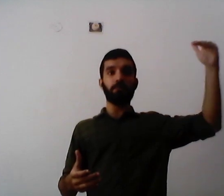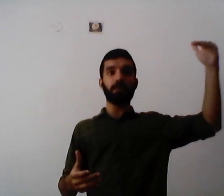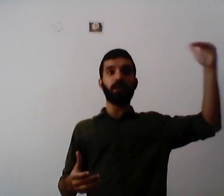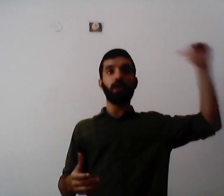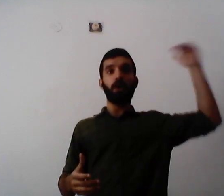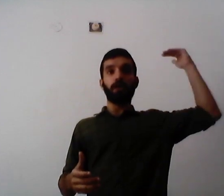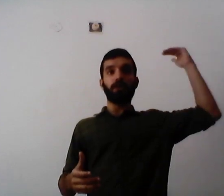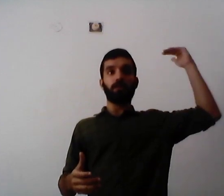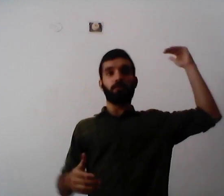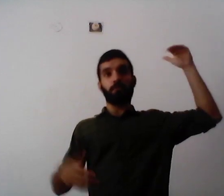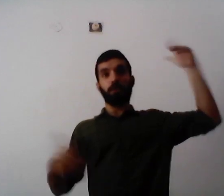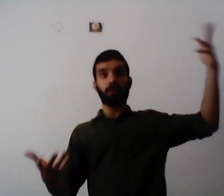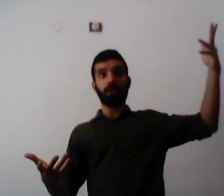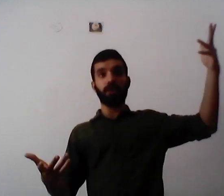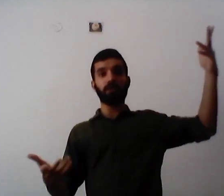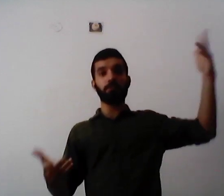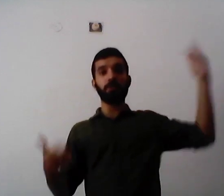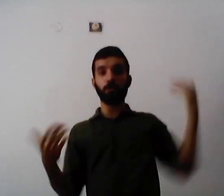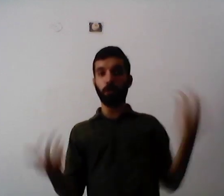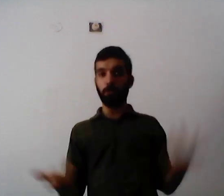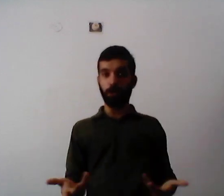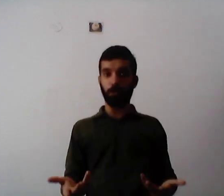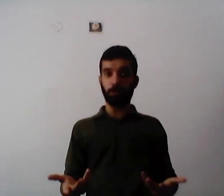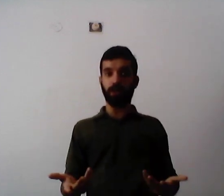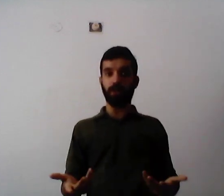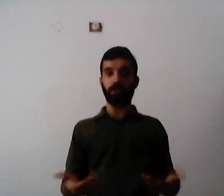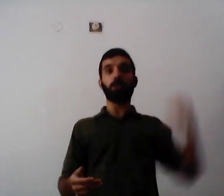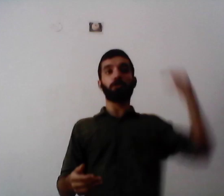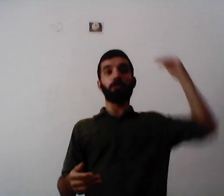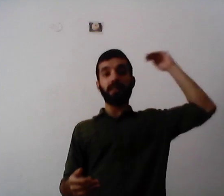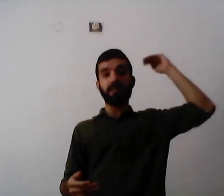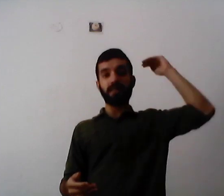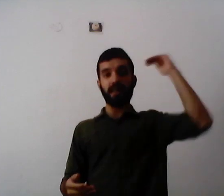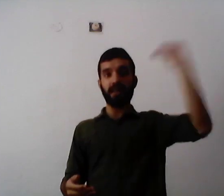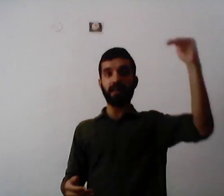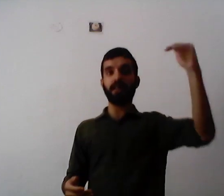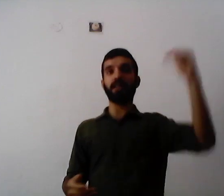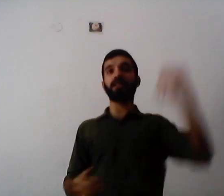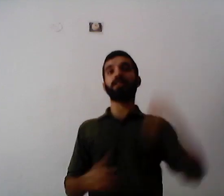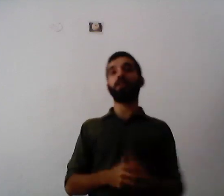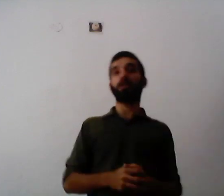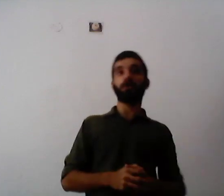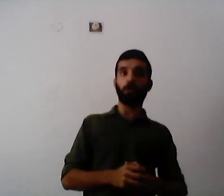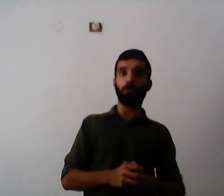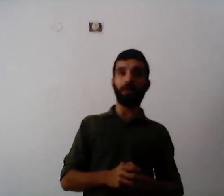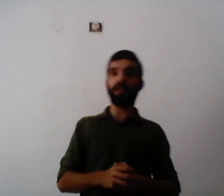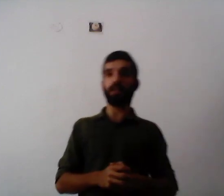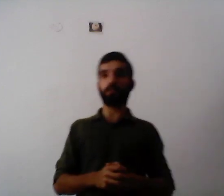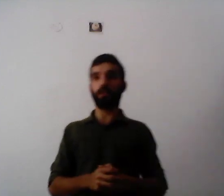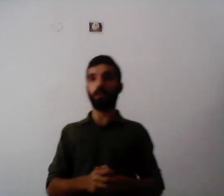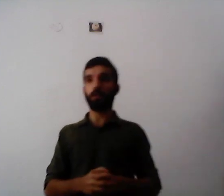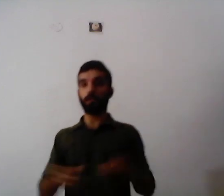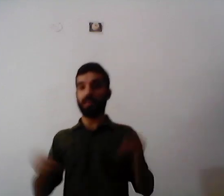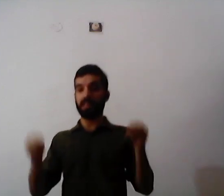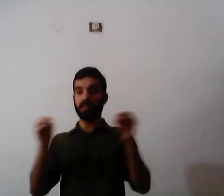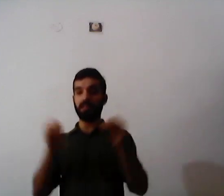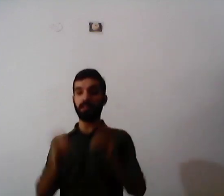pressure. Pressure decreases means solubility also decreases. So there is a sudden decrease in solubility as well. So this